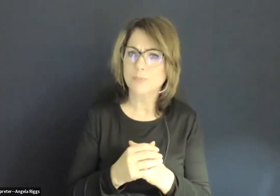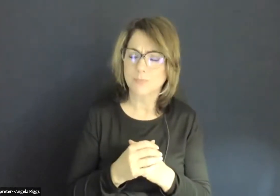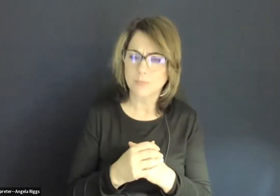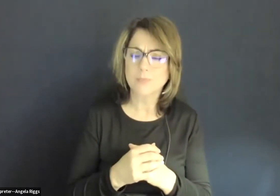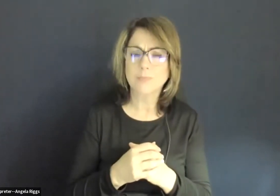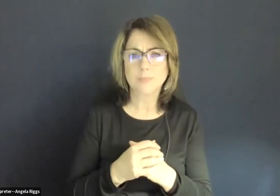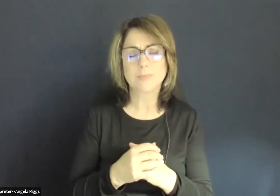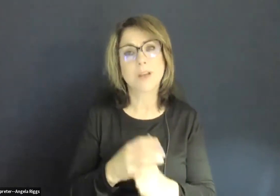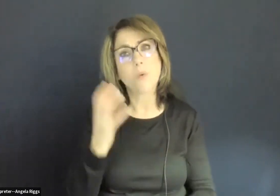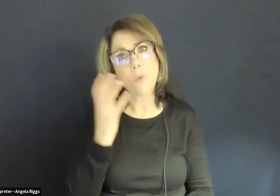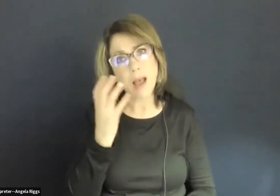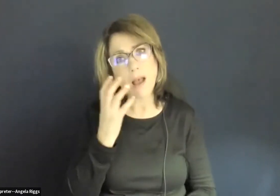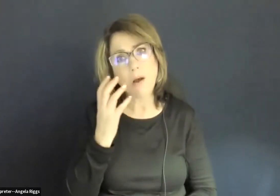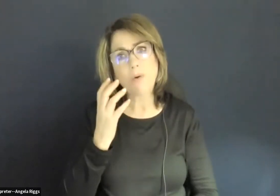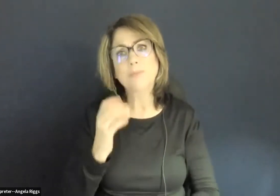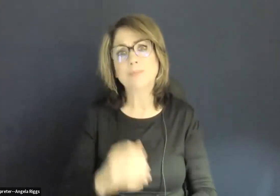Wow.